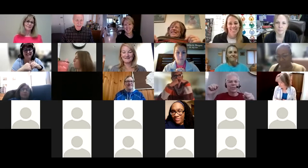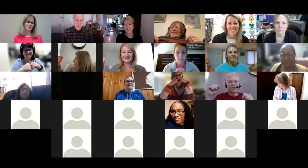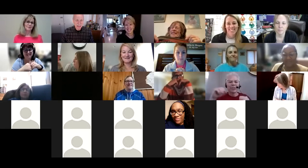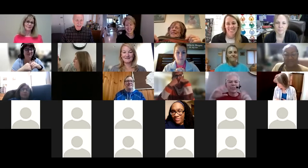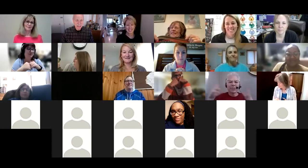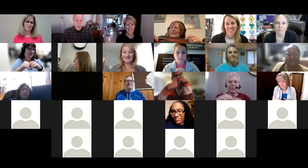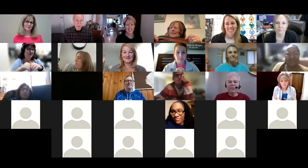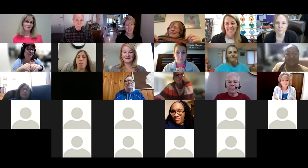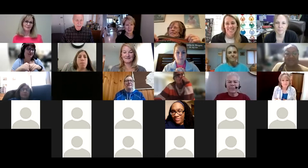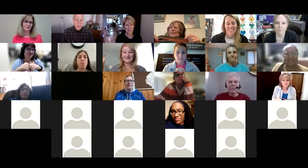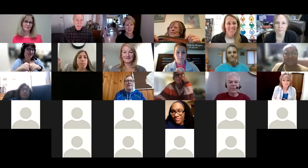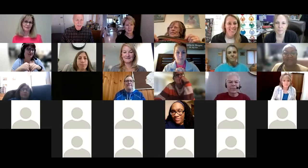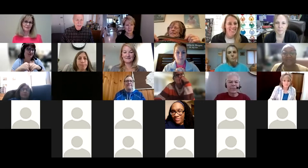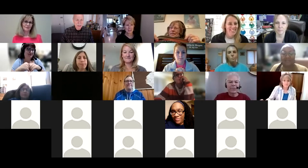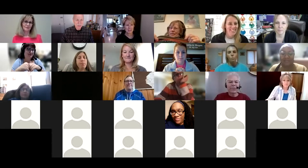Now let's keep going. So